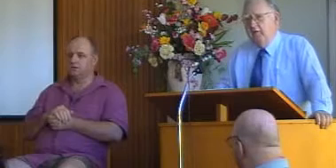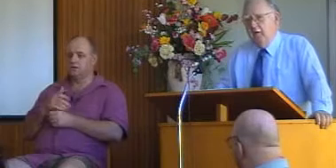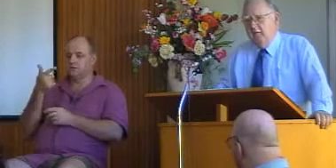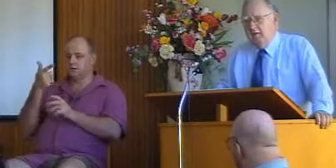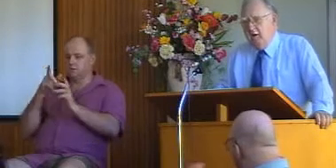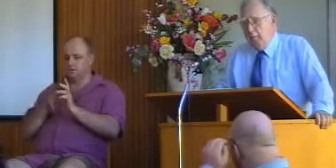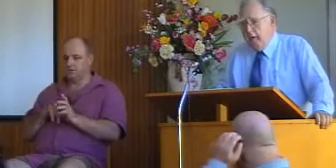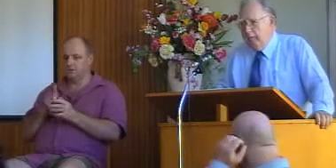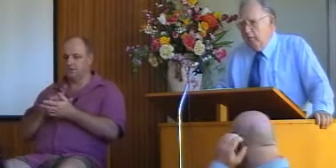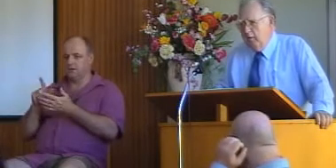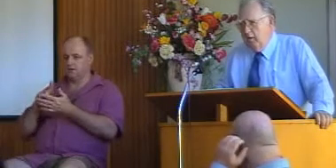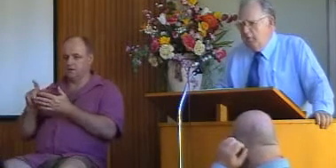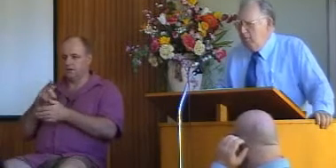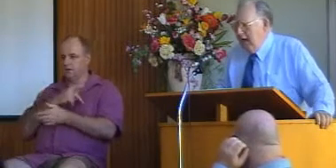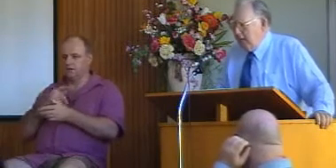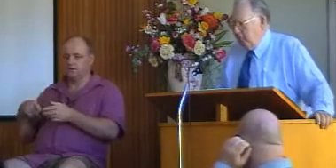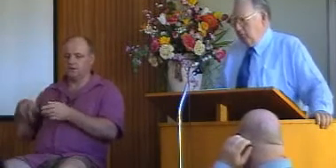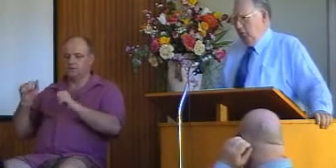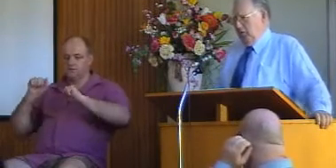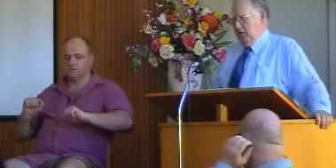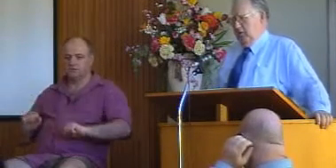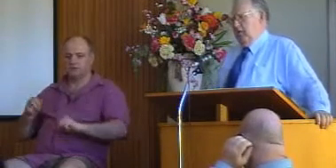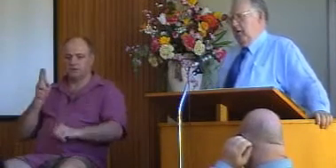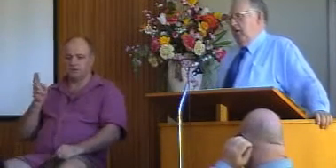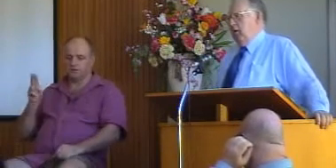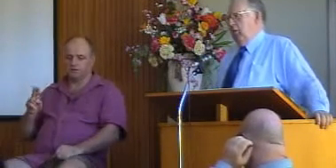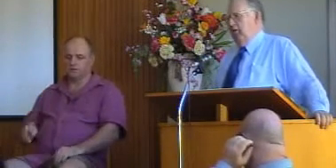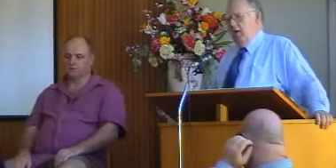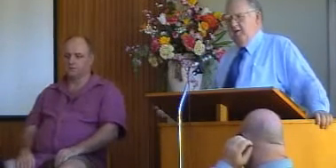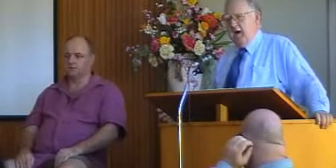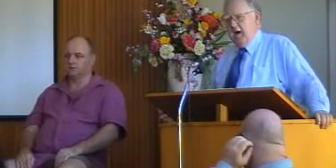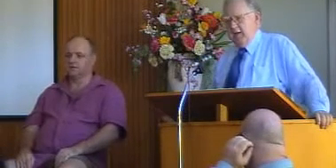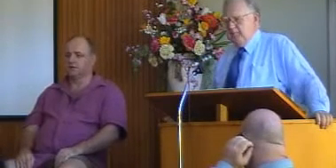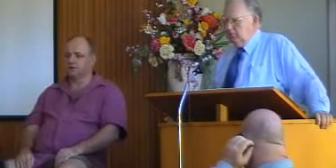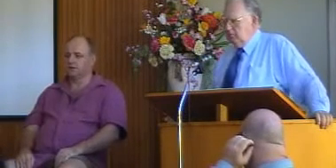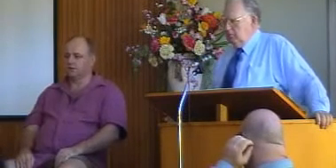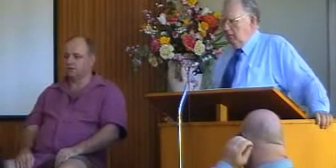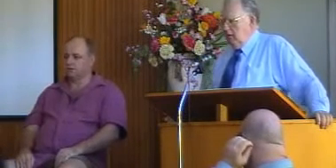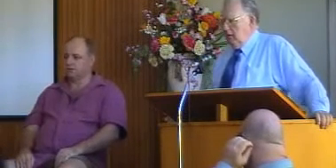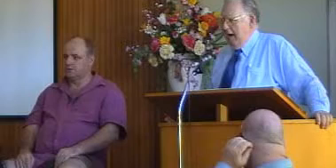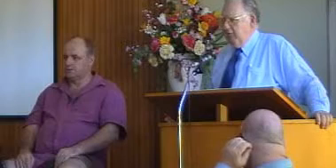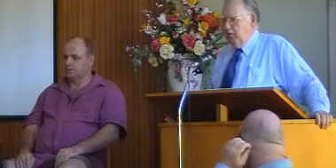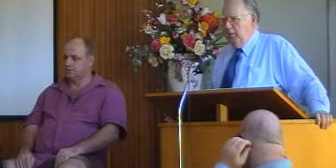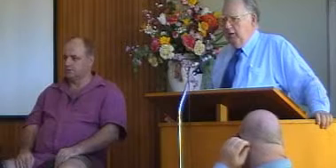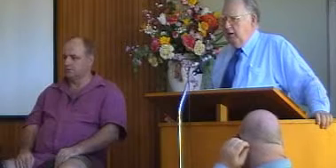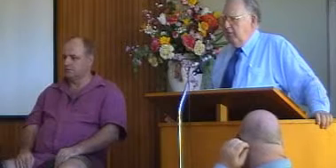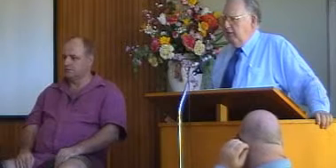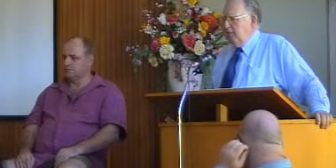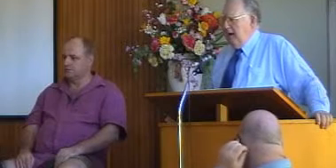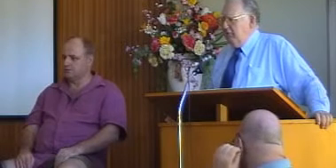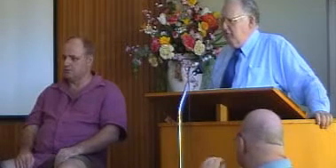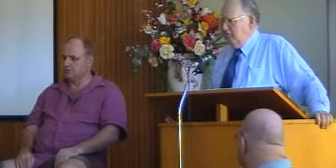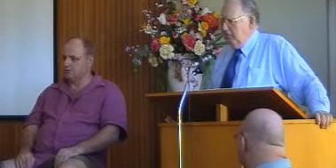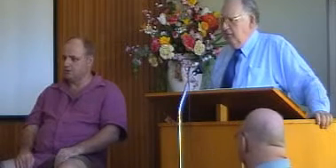Emperor of Ethiopia. Remarkable story. We find today, after a period